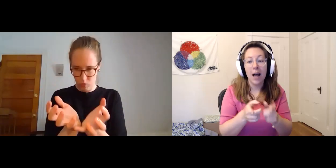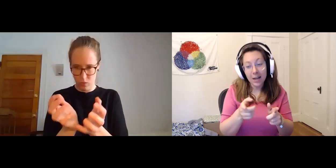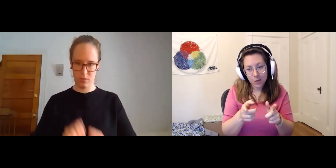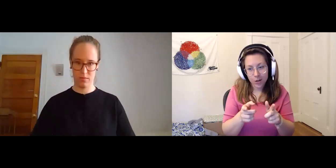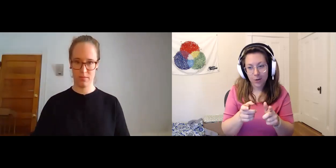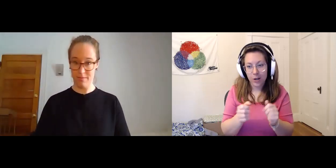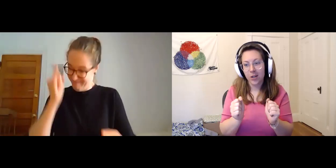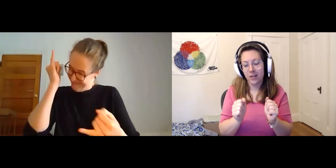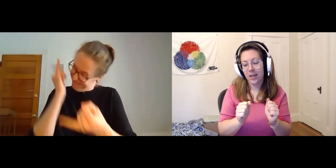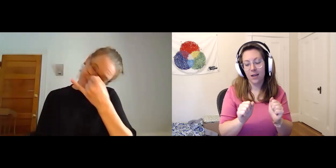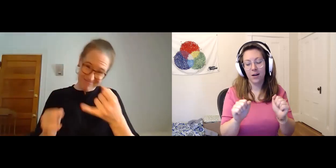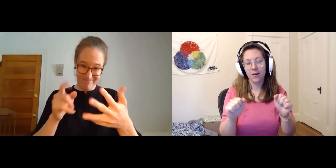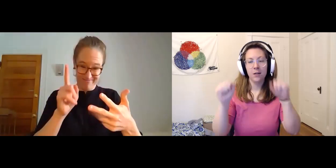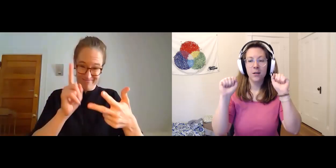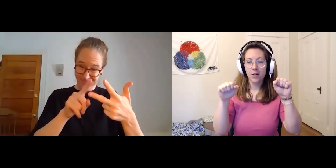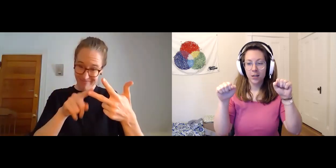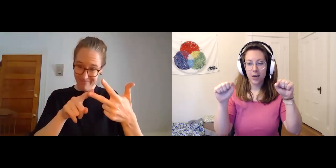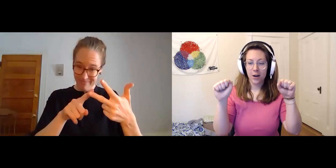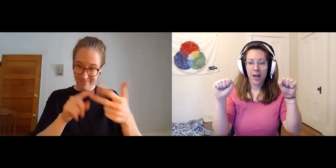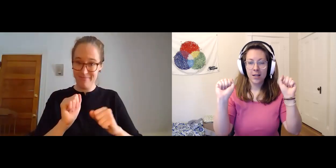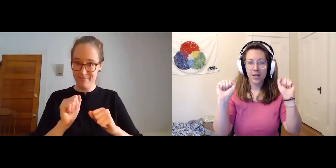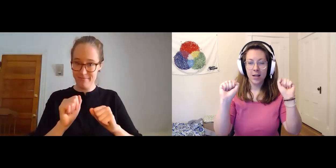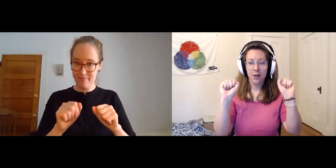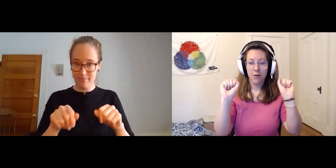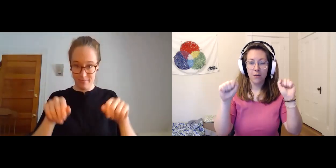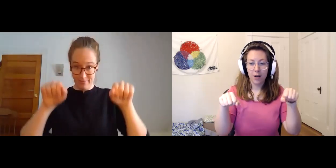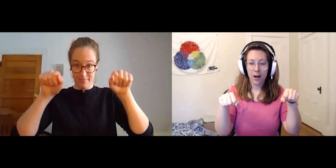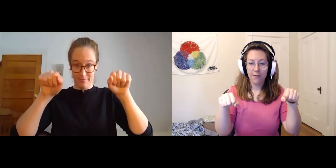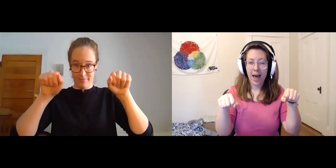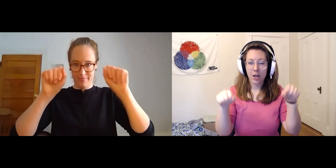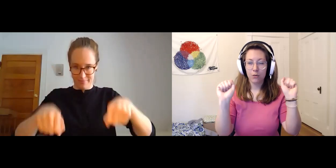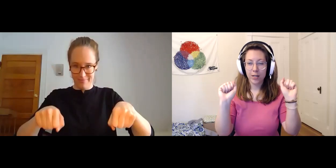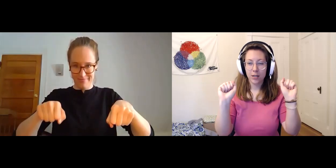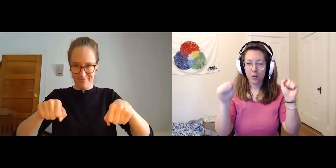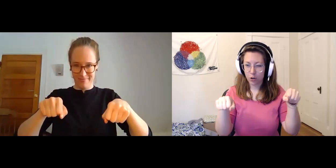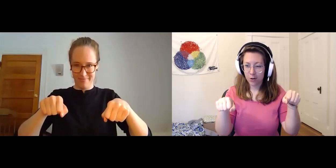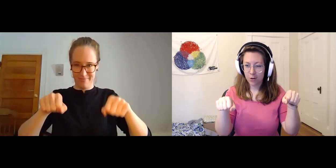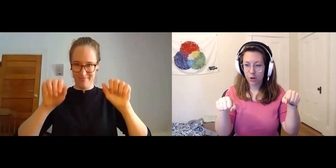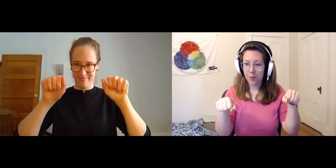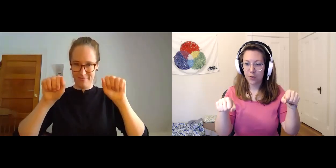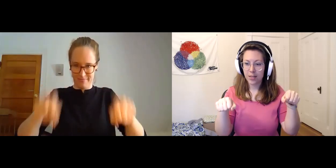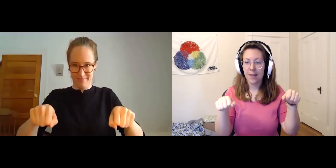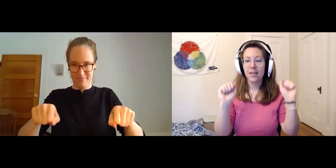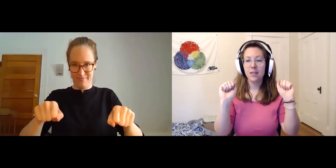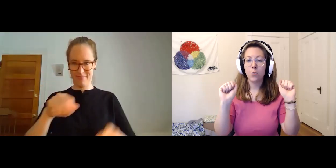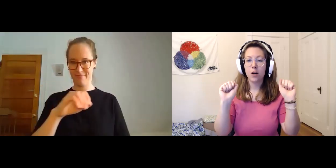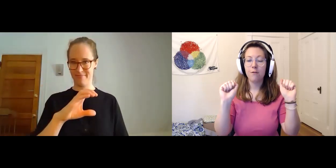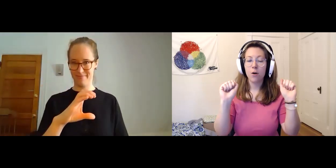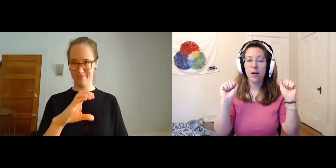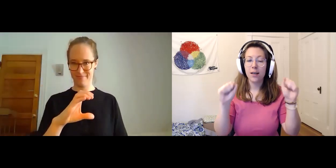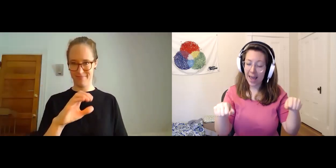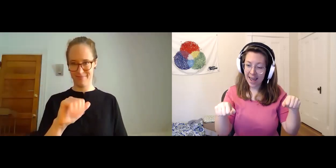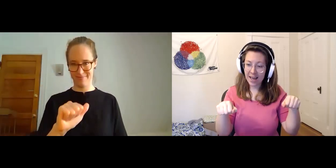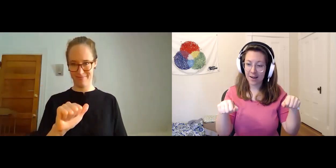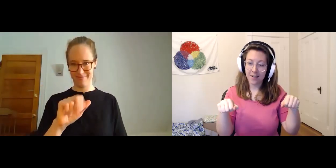our last word that we learned together, take your hands and you kind of at your wrist, drop your wrist, and this is the word